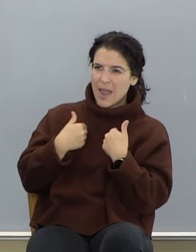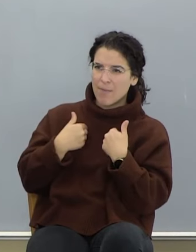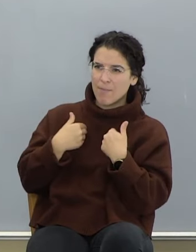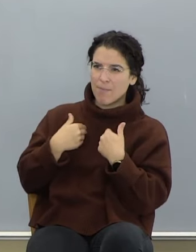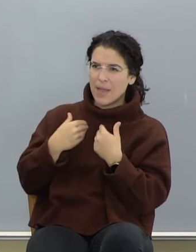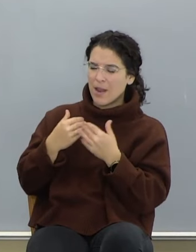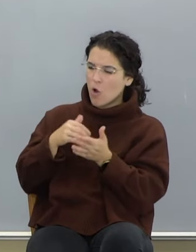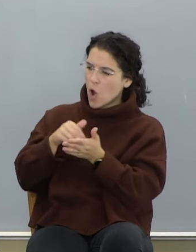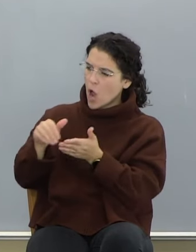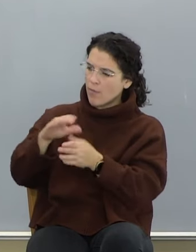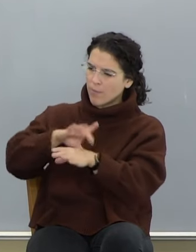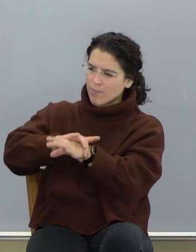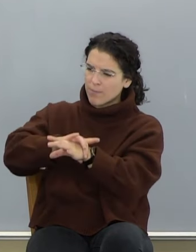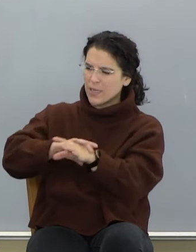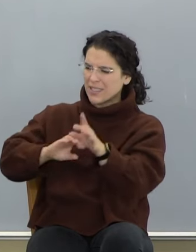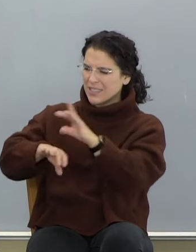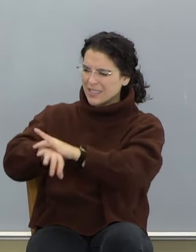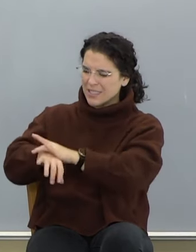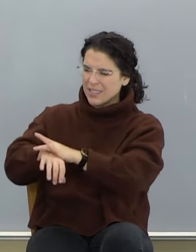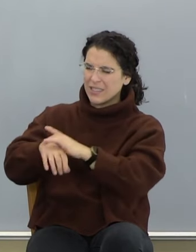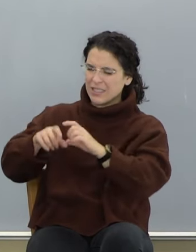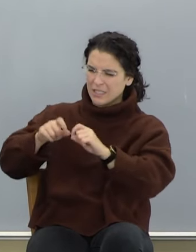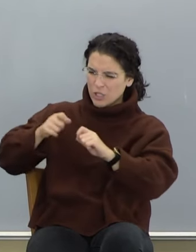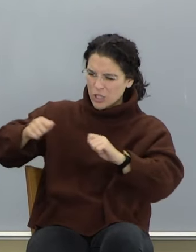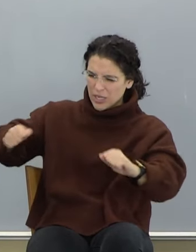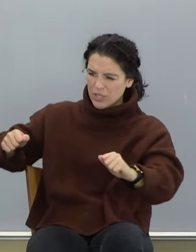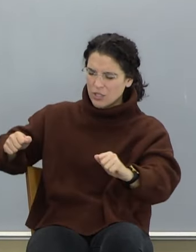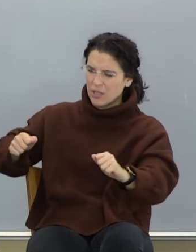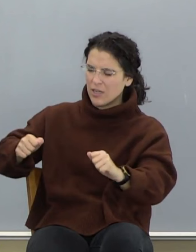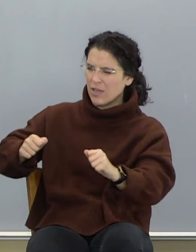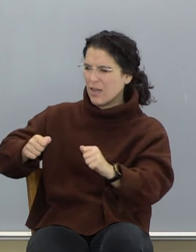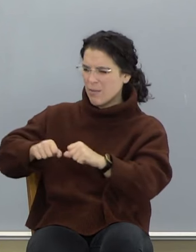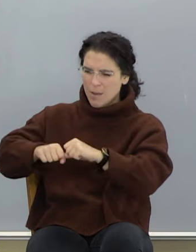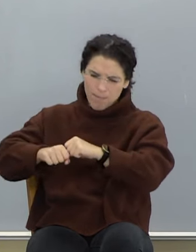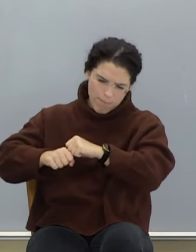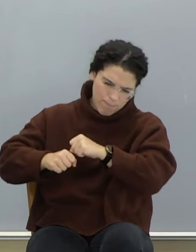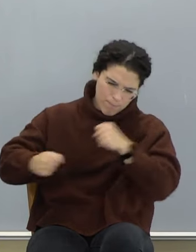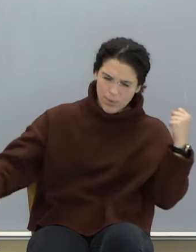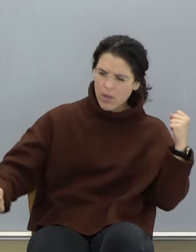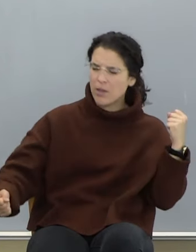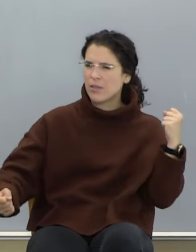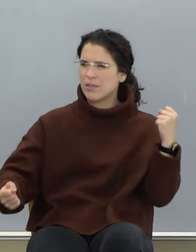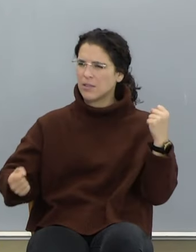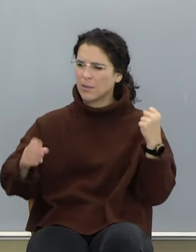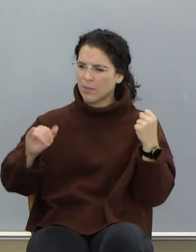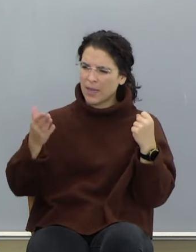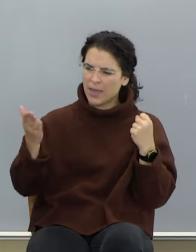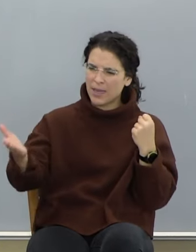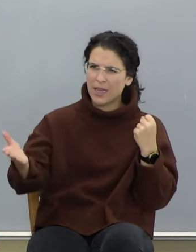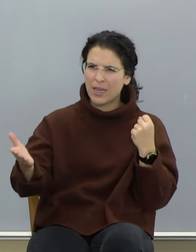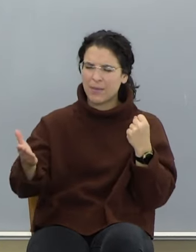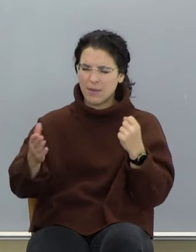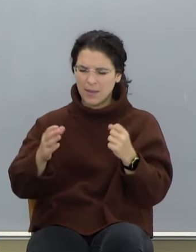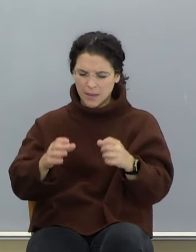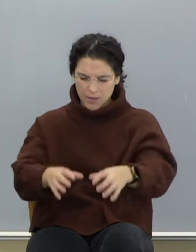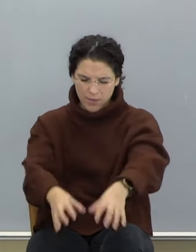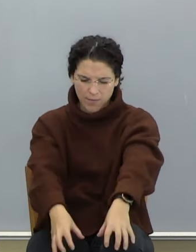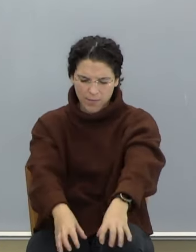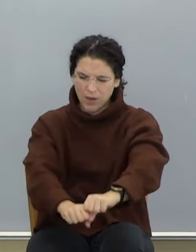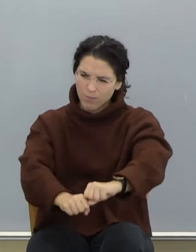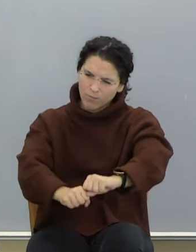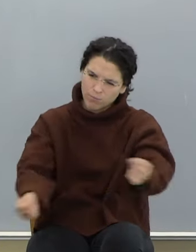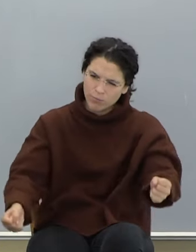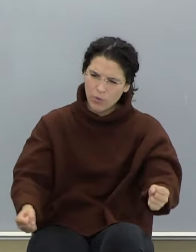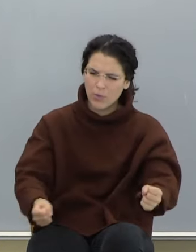often bound with fetters and chains, and the chains had been plucked asunder by him, and the fetters broken